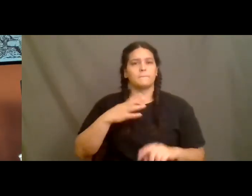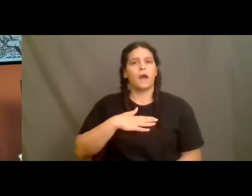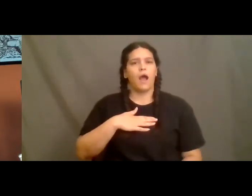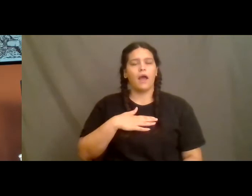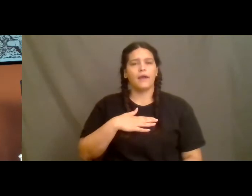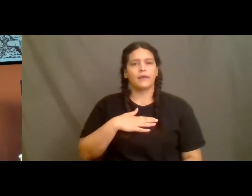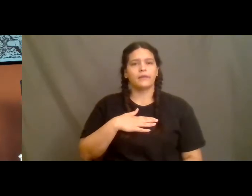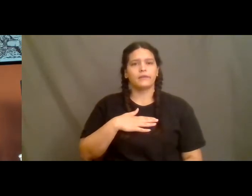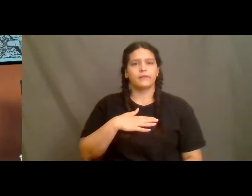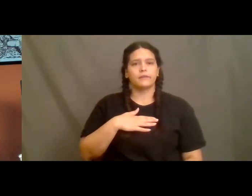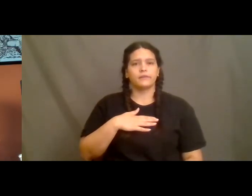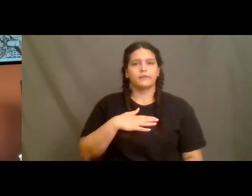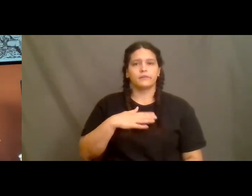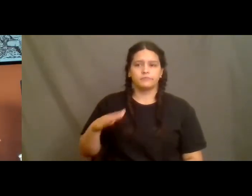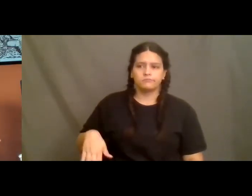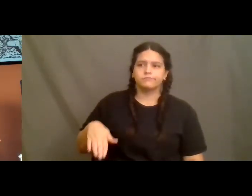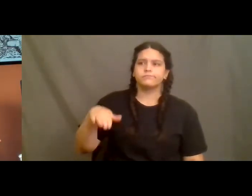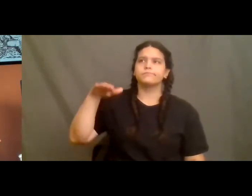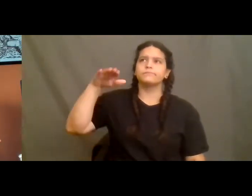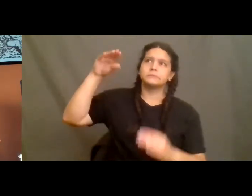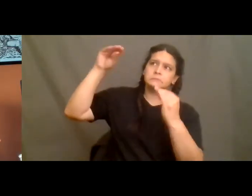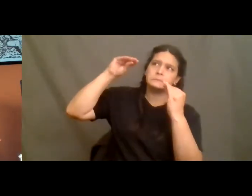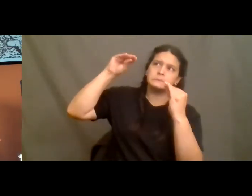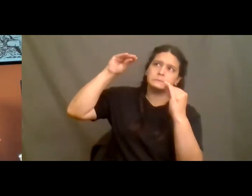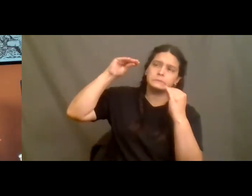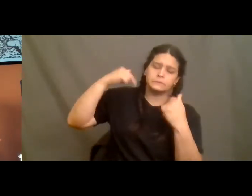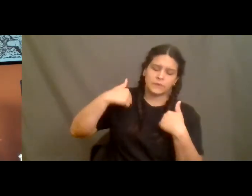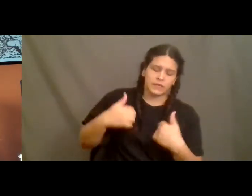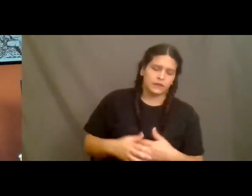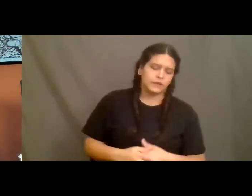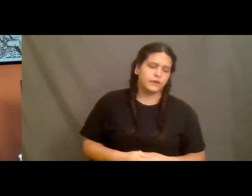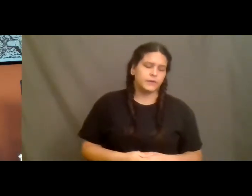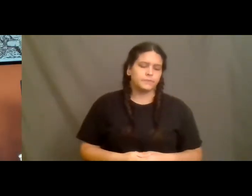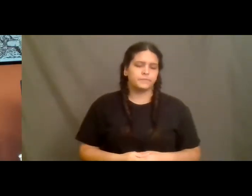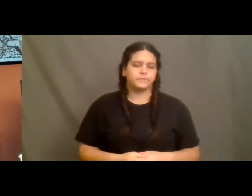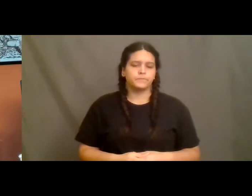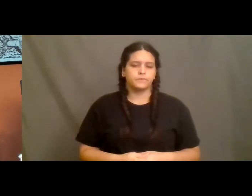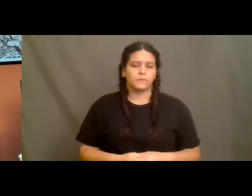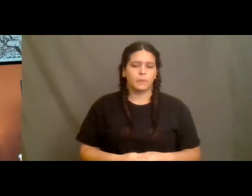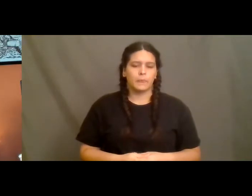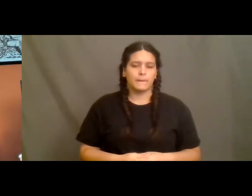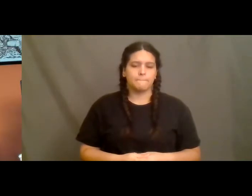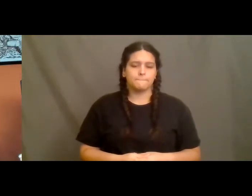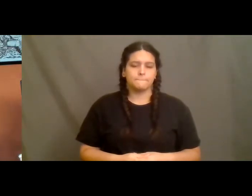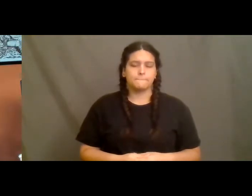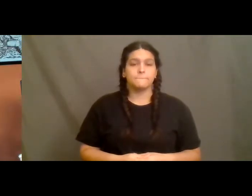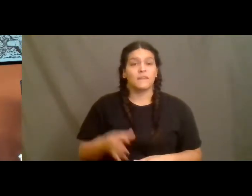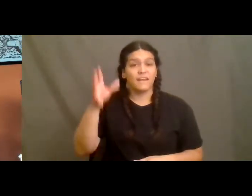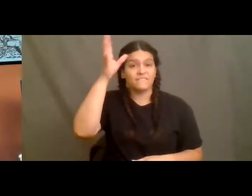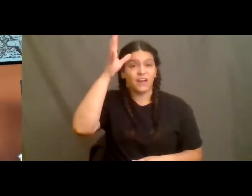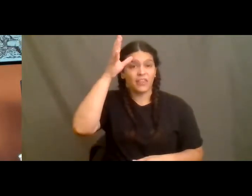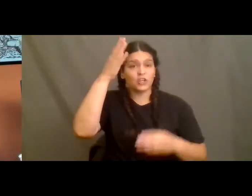from what I understand in how I was raised and taught is that the Father Sky is